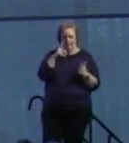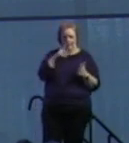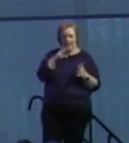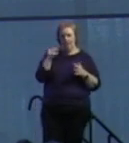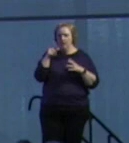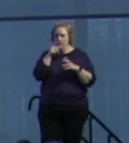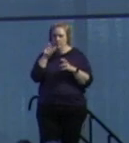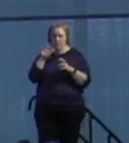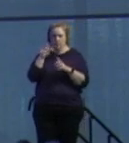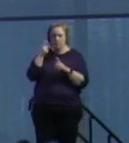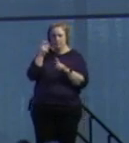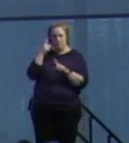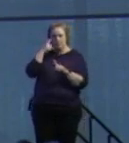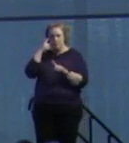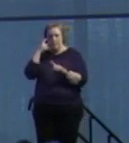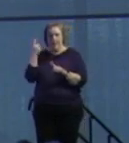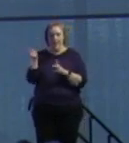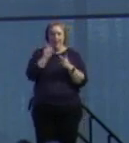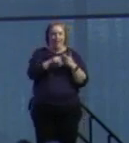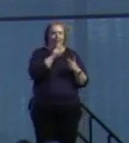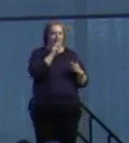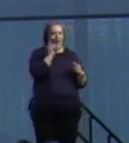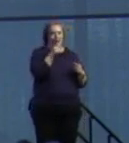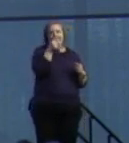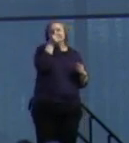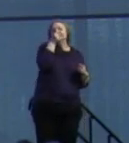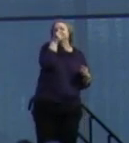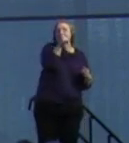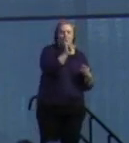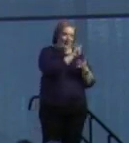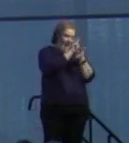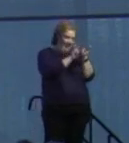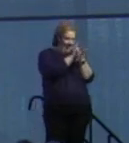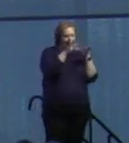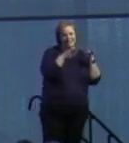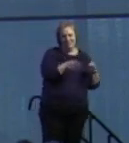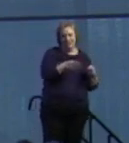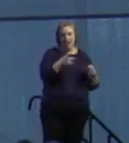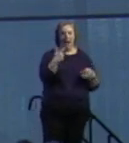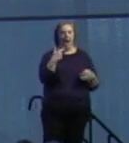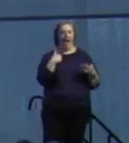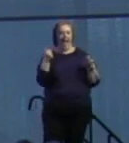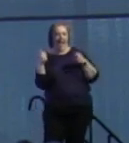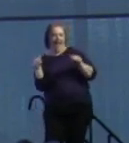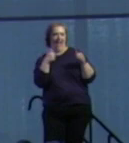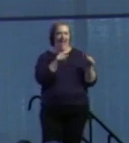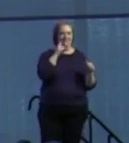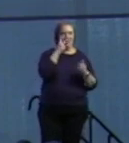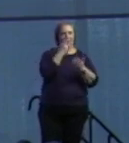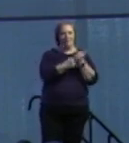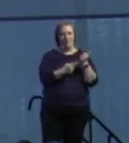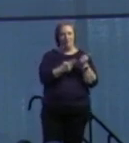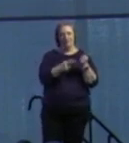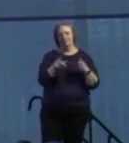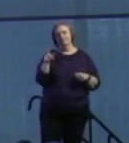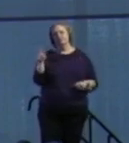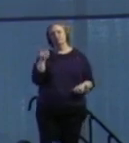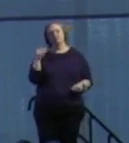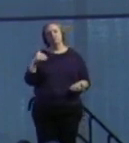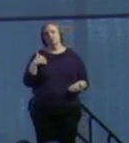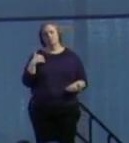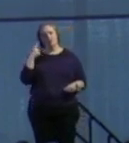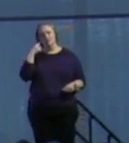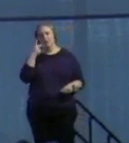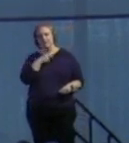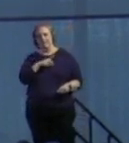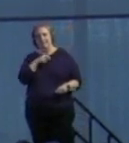kooky love interest. So I auditioned for both. And I was too young for the